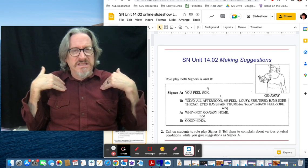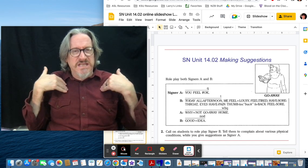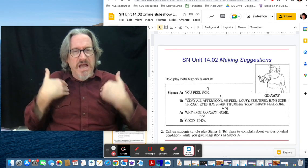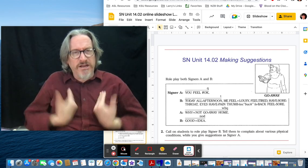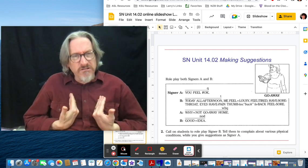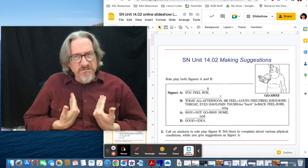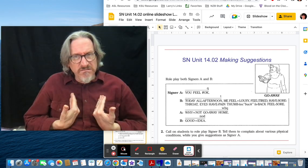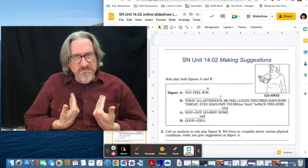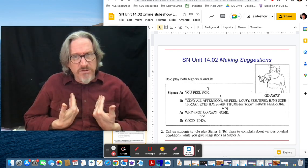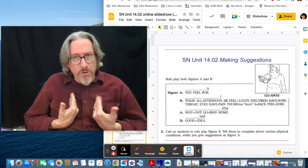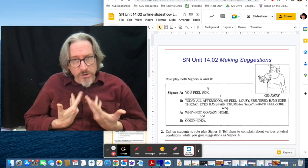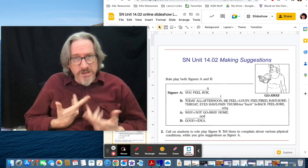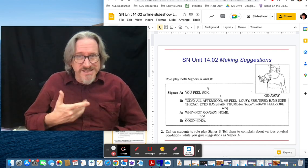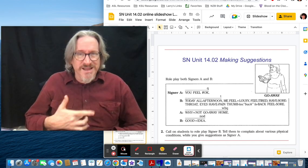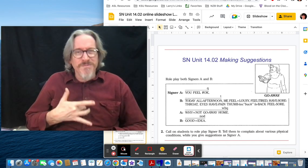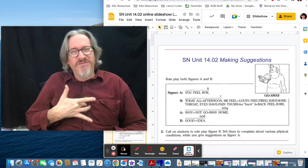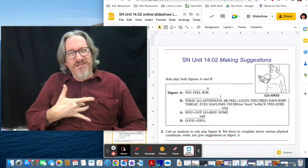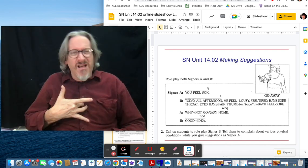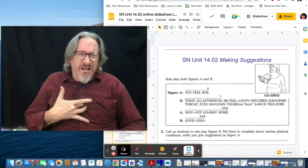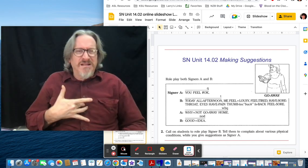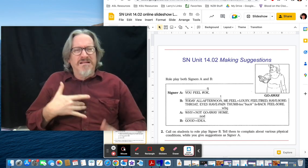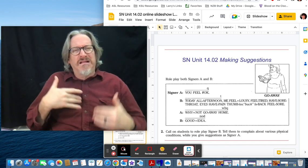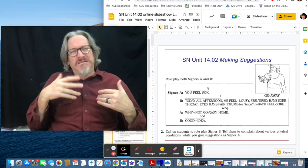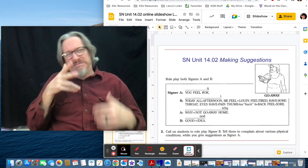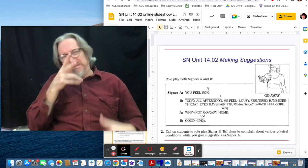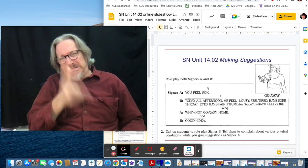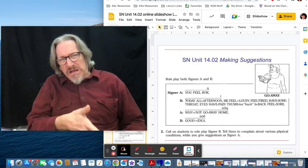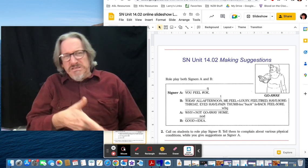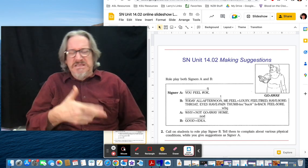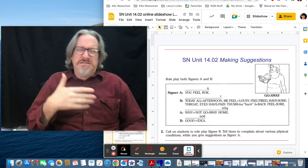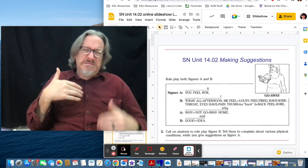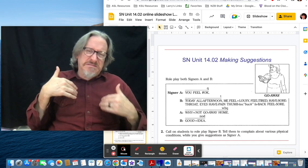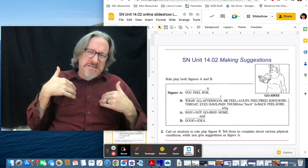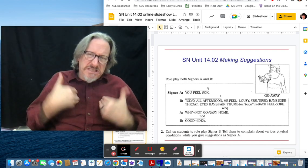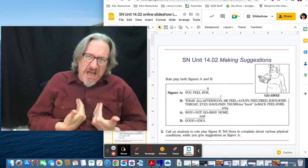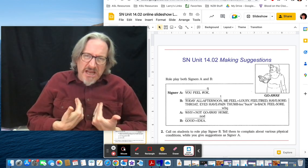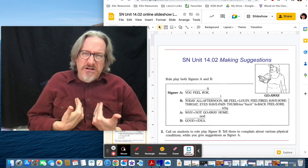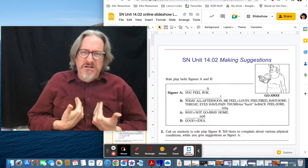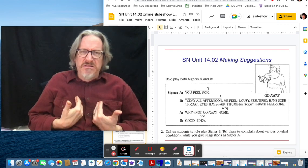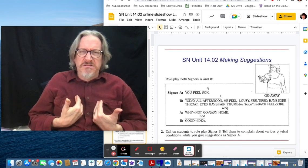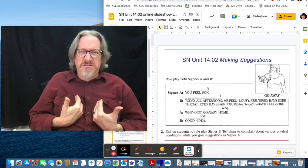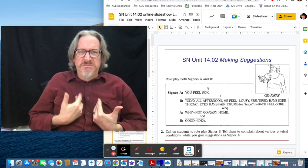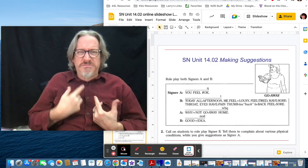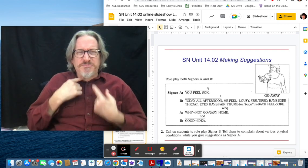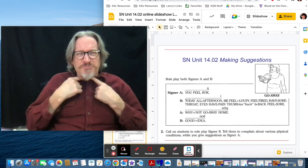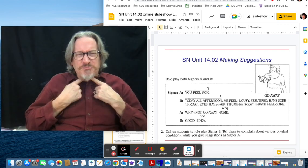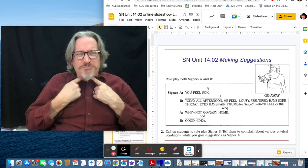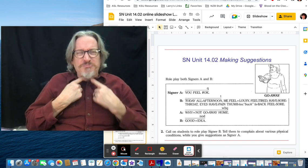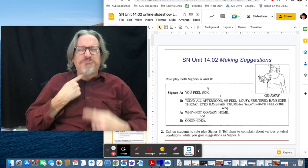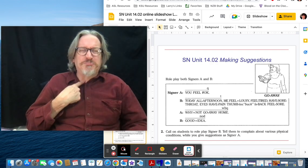feel tired, or you could say feel lousy, tired,